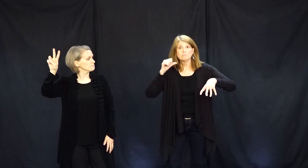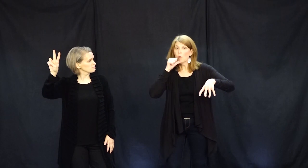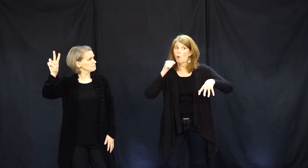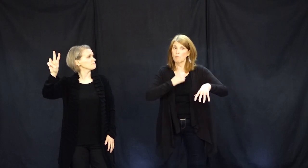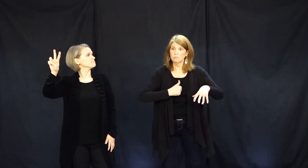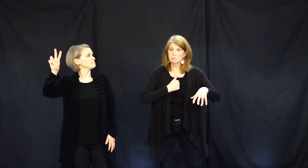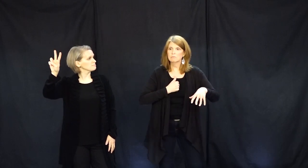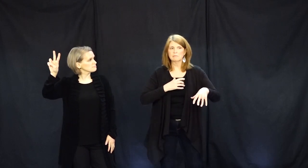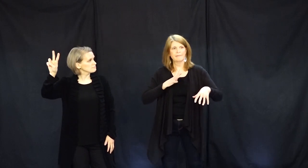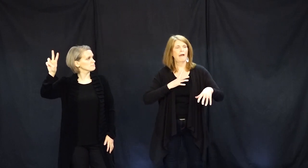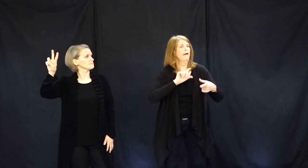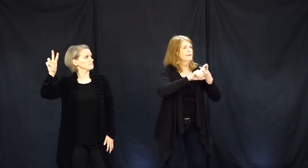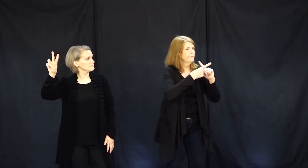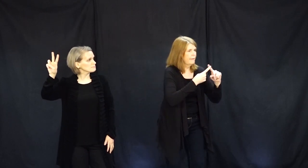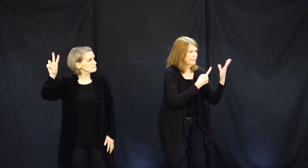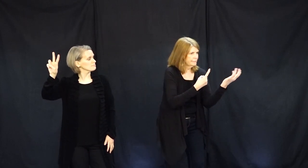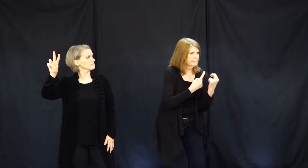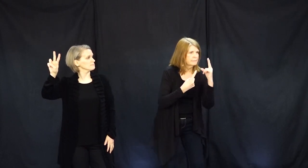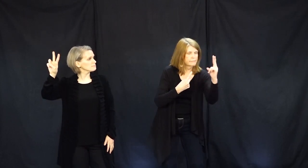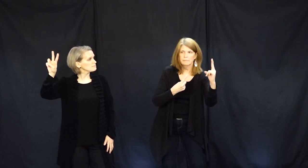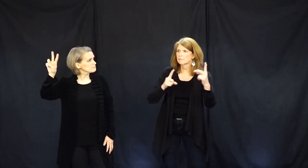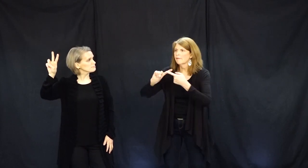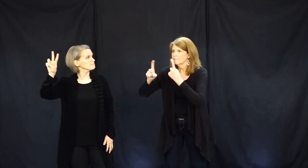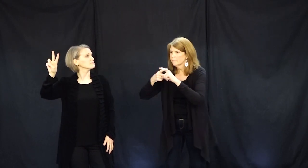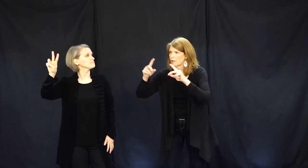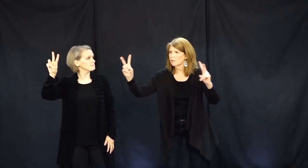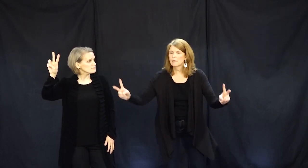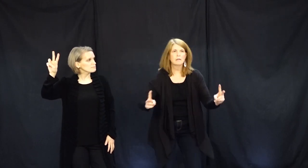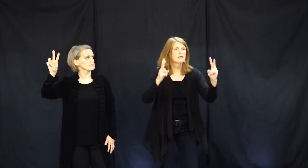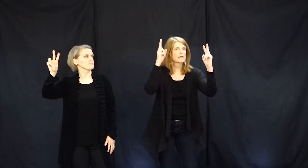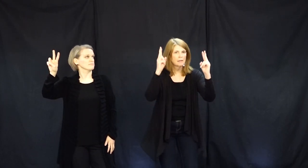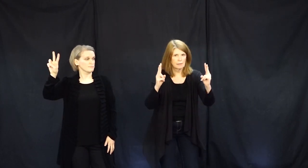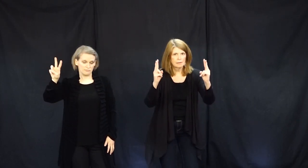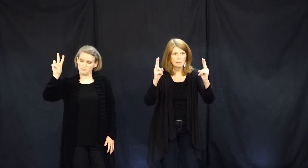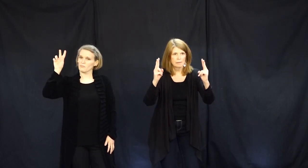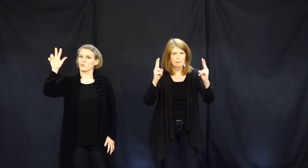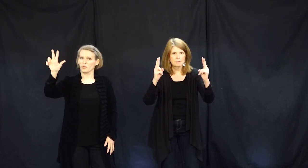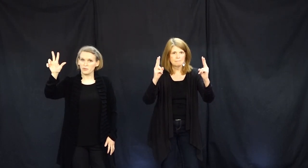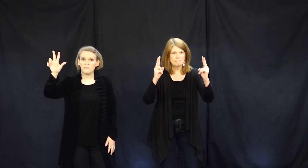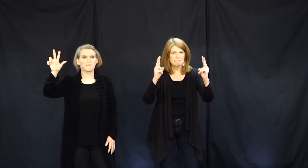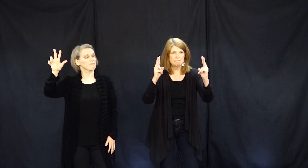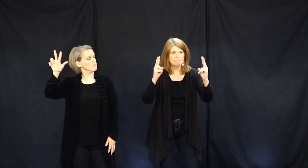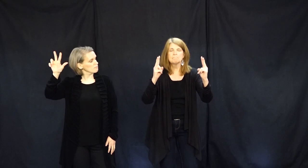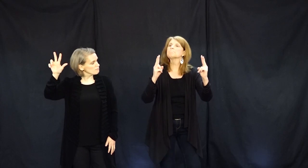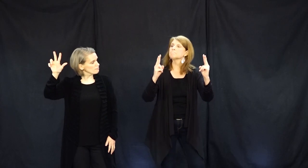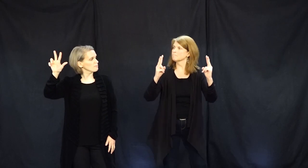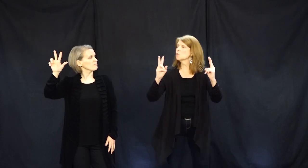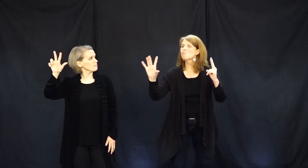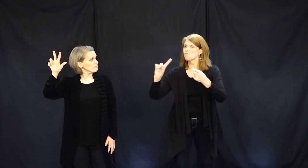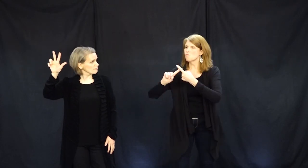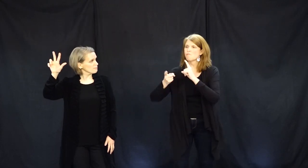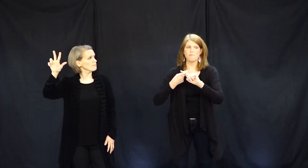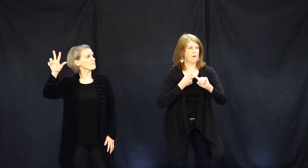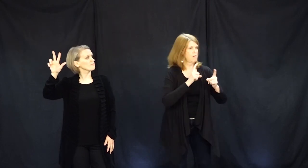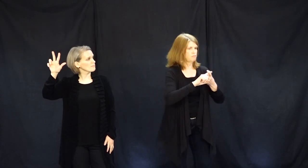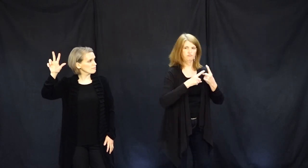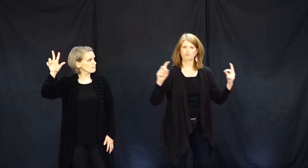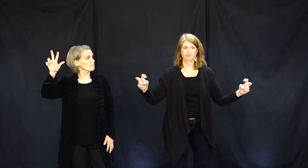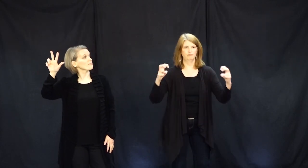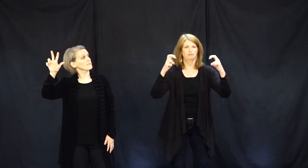friend, that's your second. Your lieutenant, when there's reckoning to be reckoned. Number 3, have your seconds meet face to face.